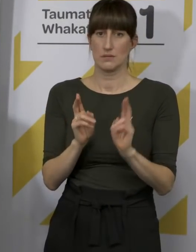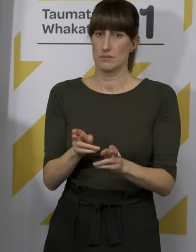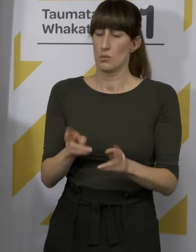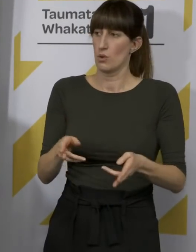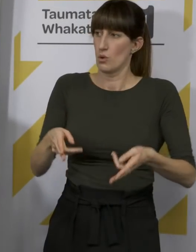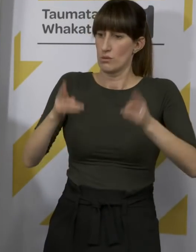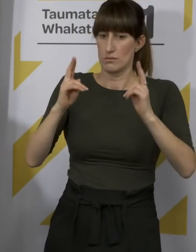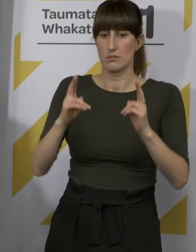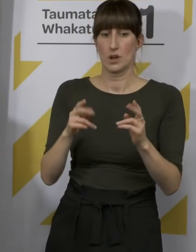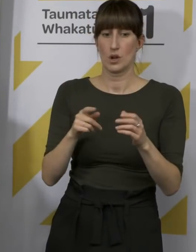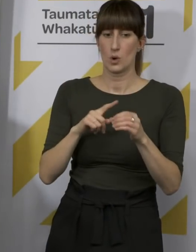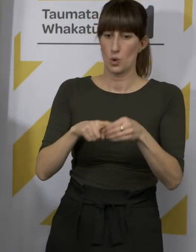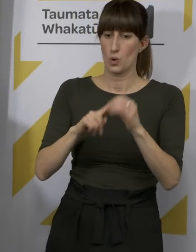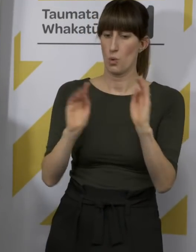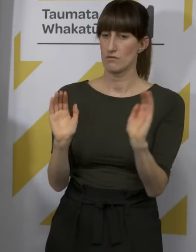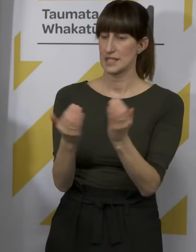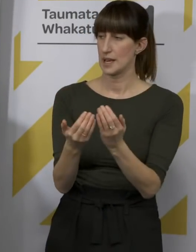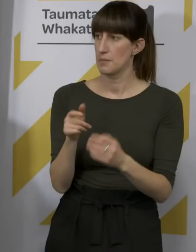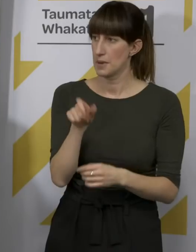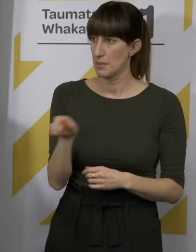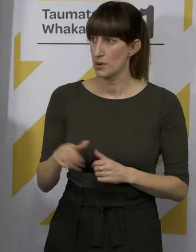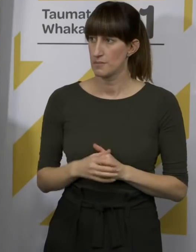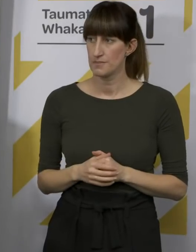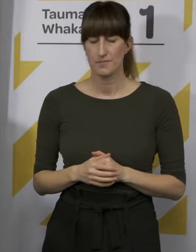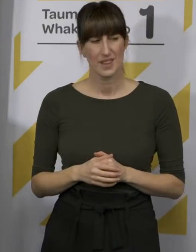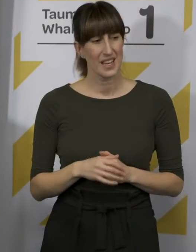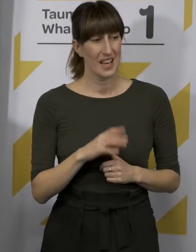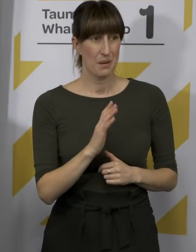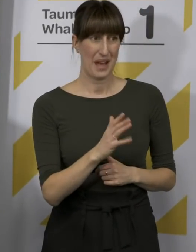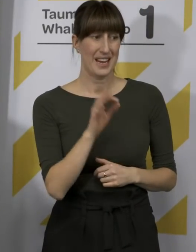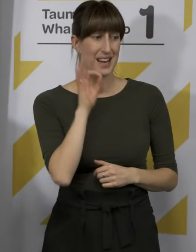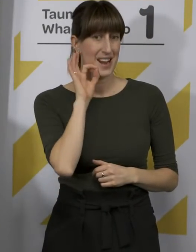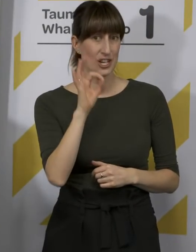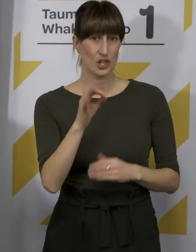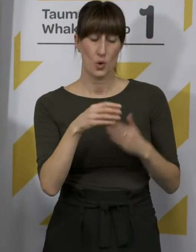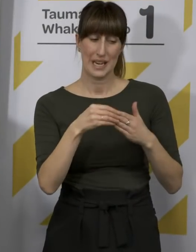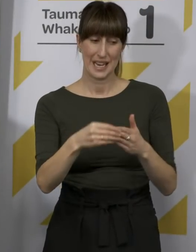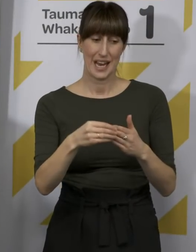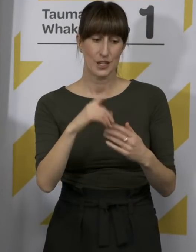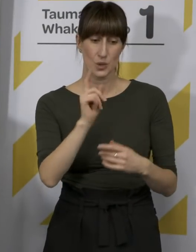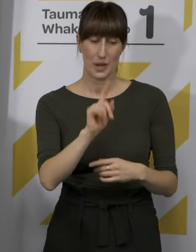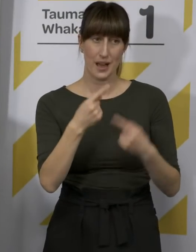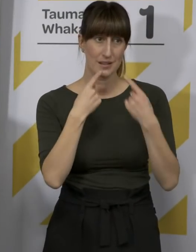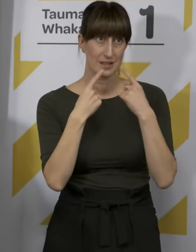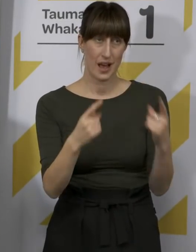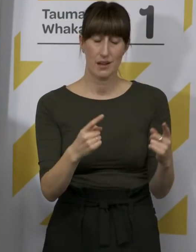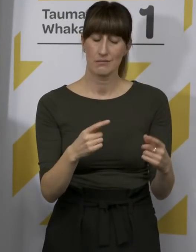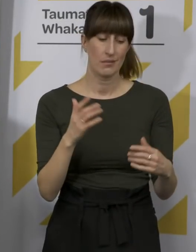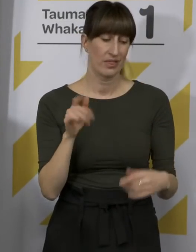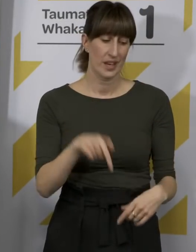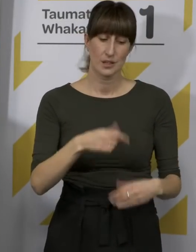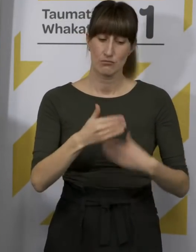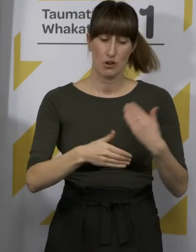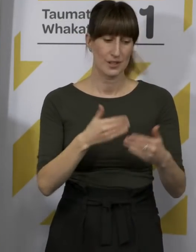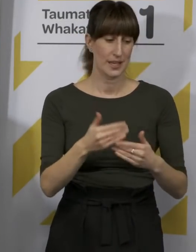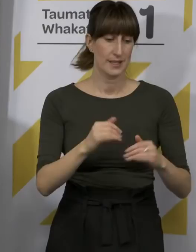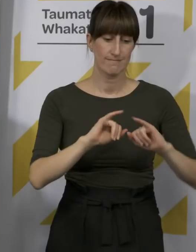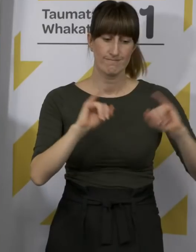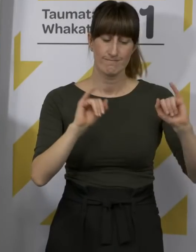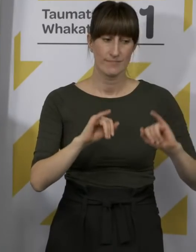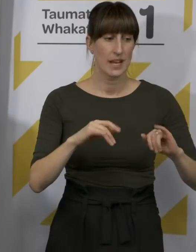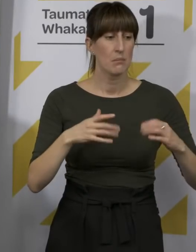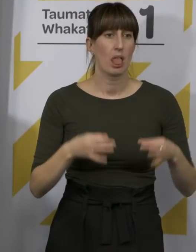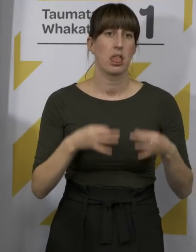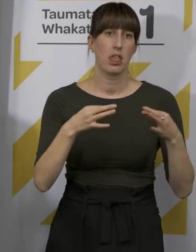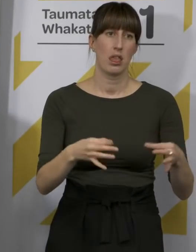Party leader today, basically say that it's dragged on, it's too long, and people should know the status of these people who were given compassionate leave.